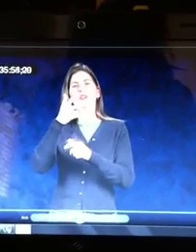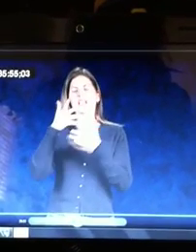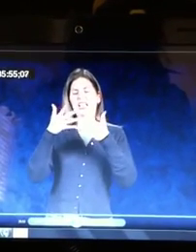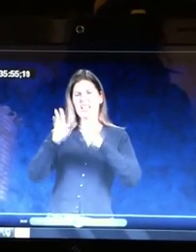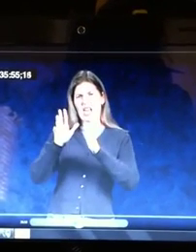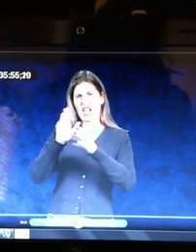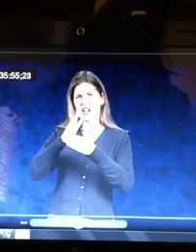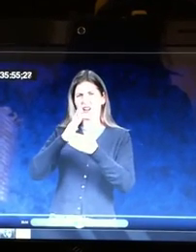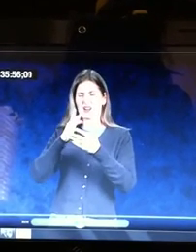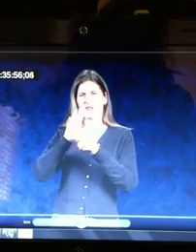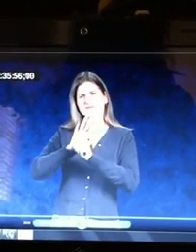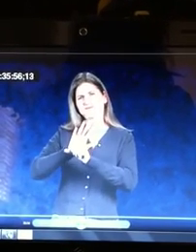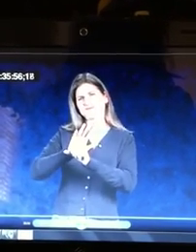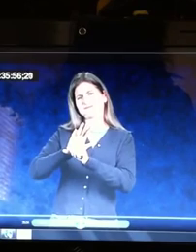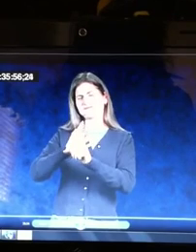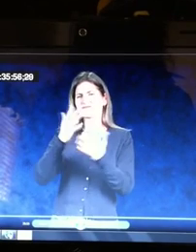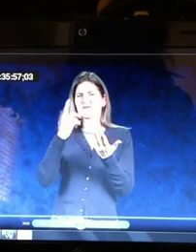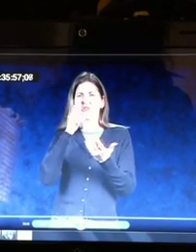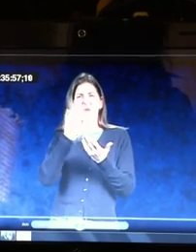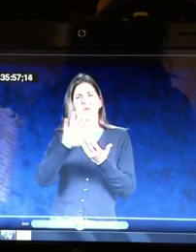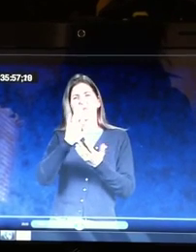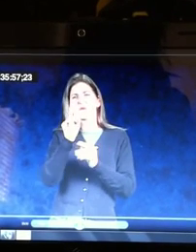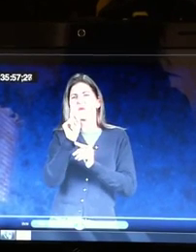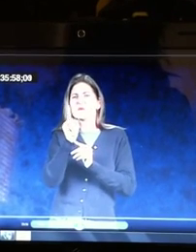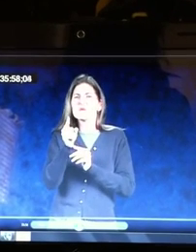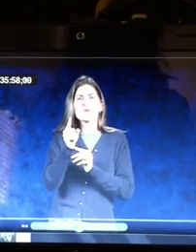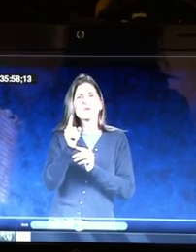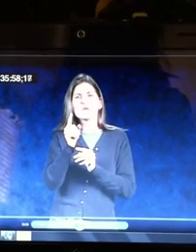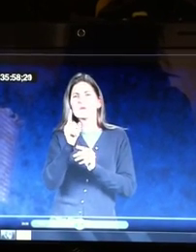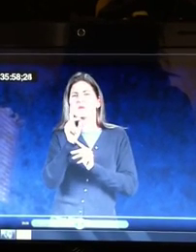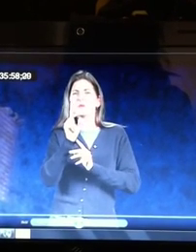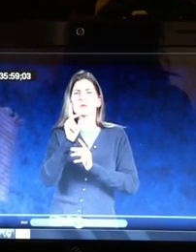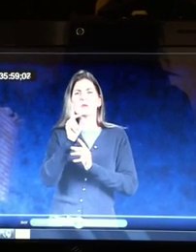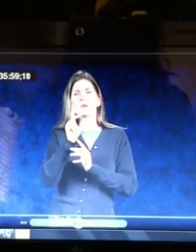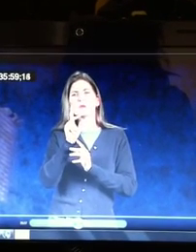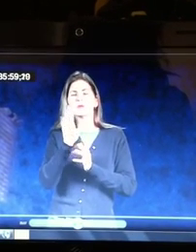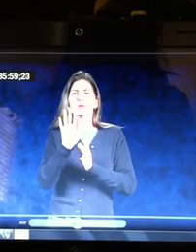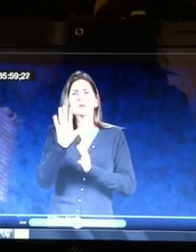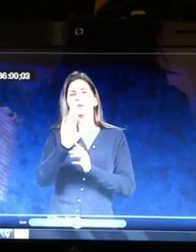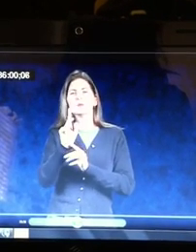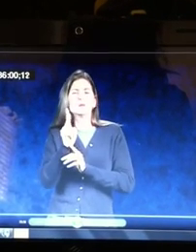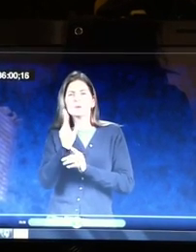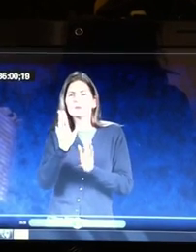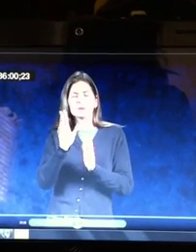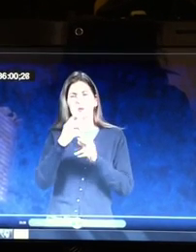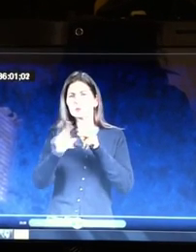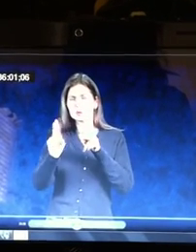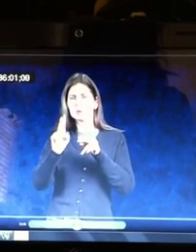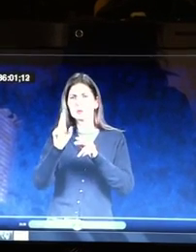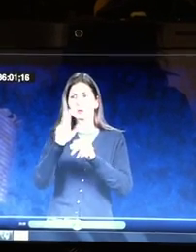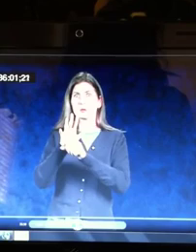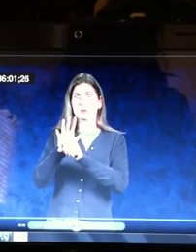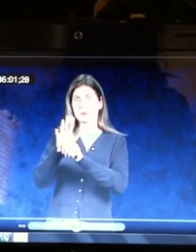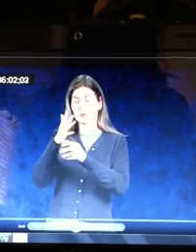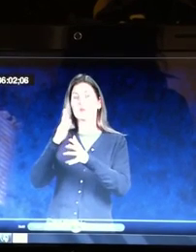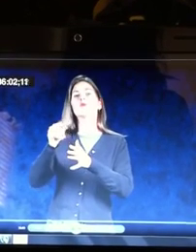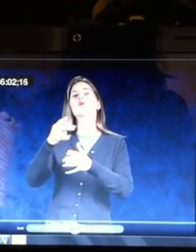sometimes you'll have a lot more pressure and you'll have a bigger flame. And in that case, it would take 1 or 2 minutes to cook